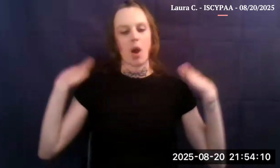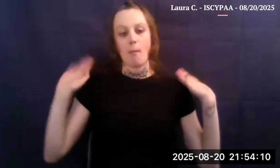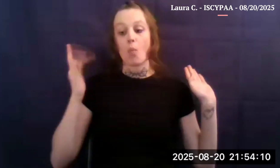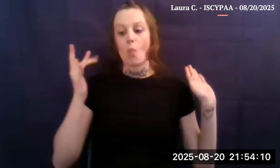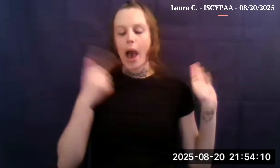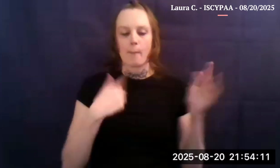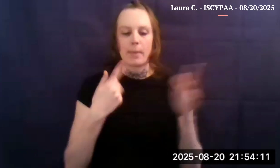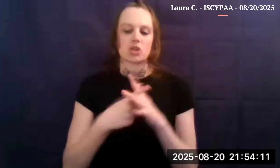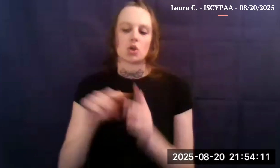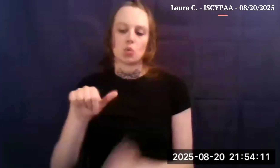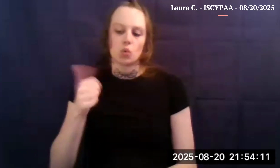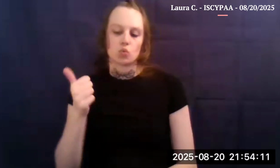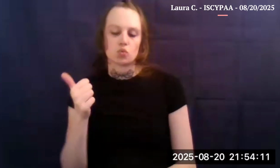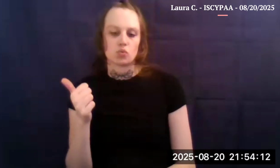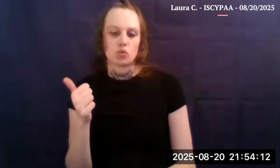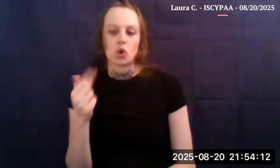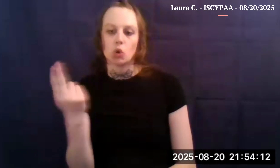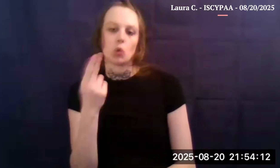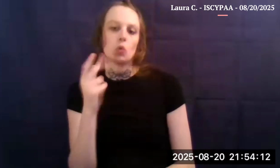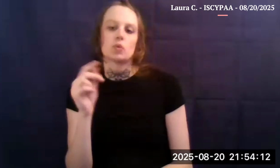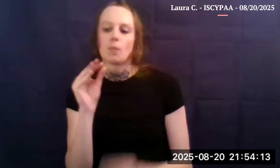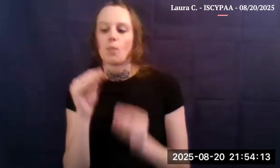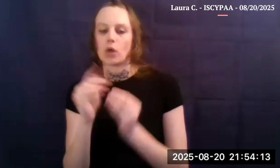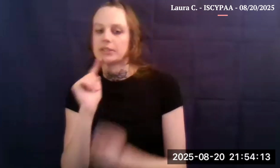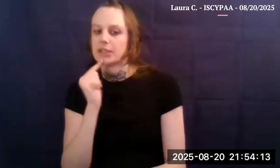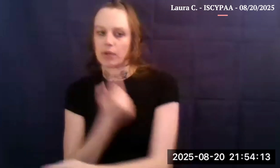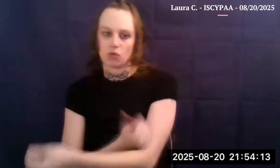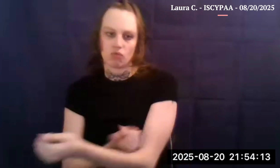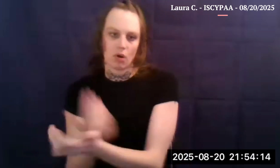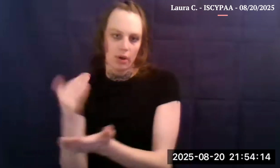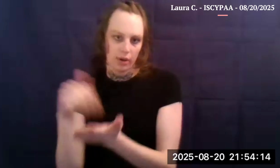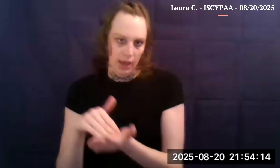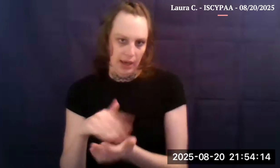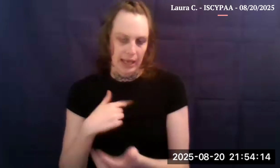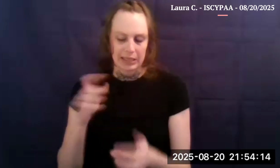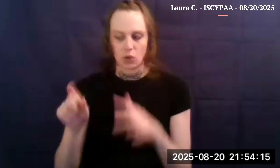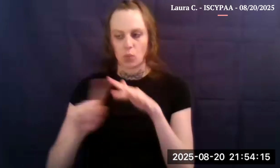needed a bigger escape from reality. And,